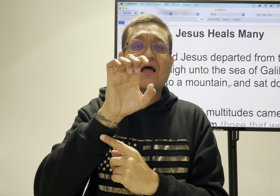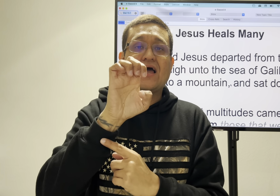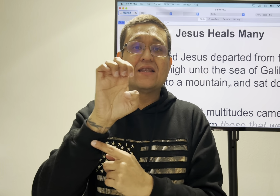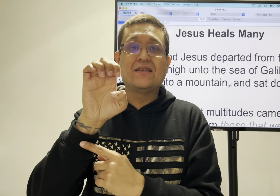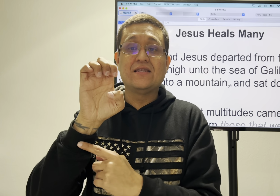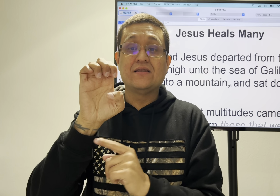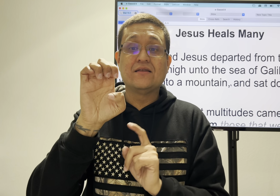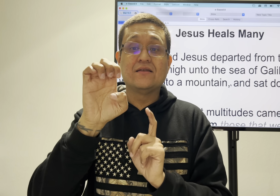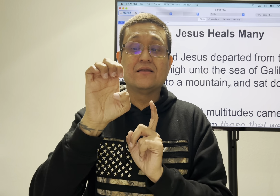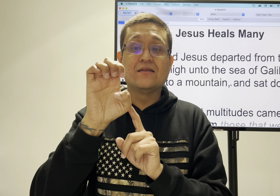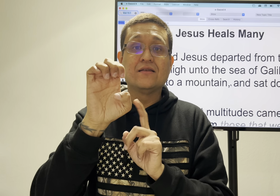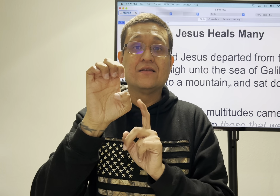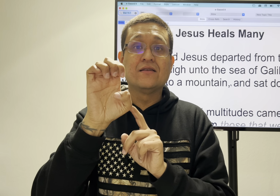of Galilee.